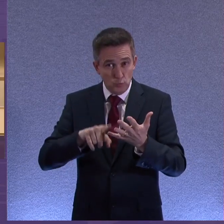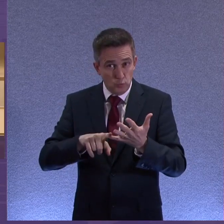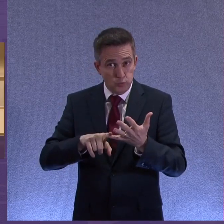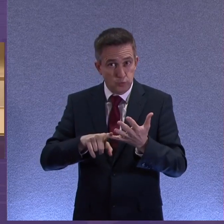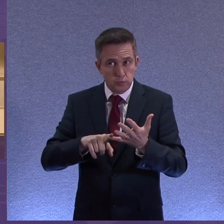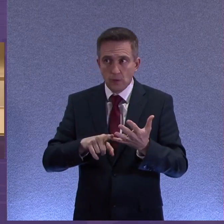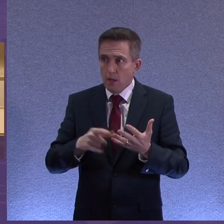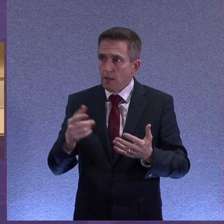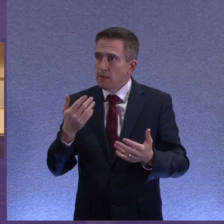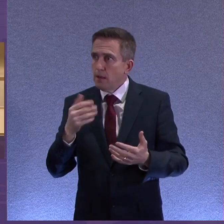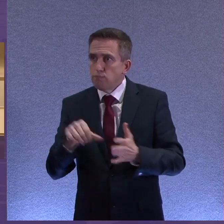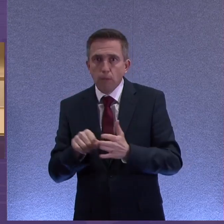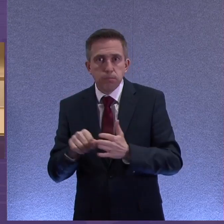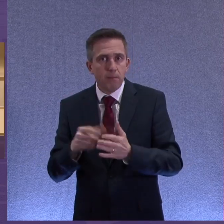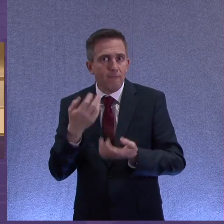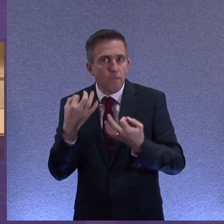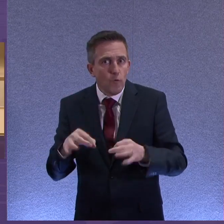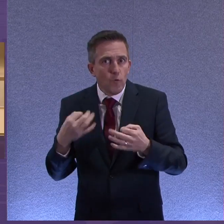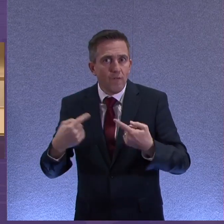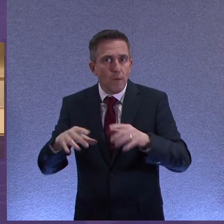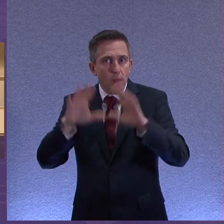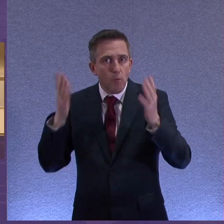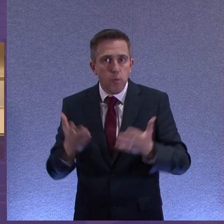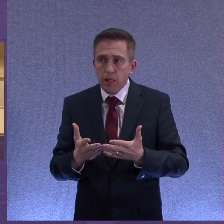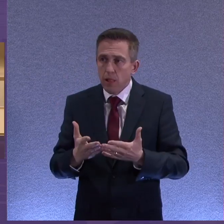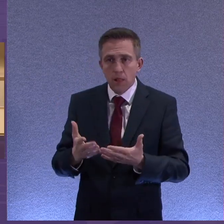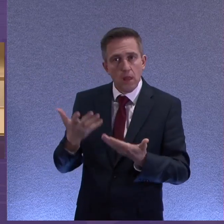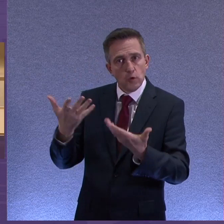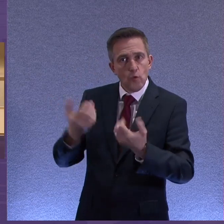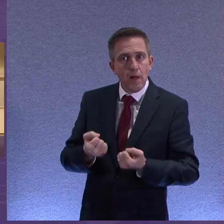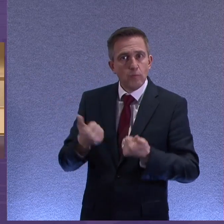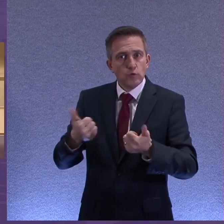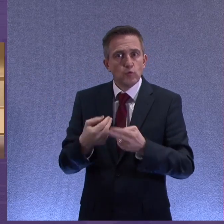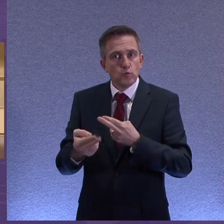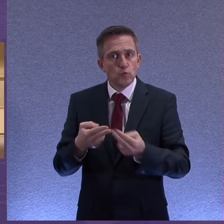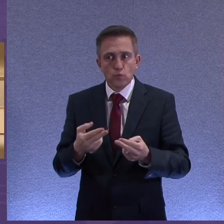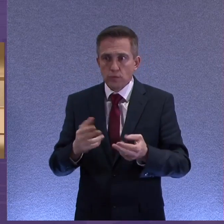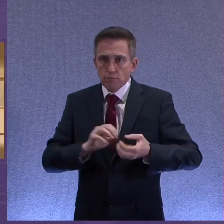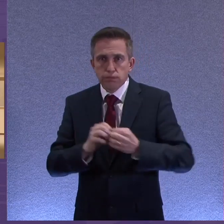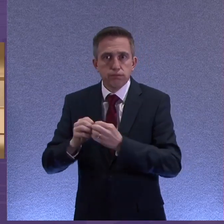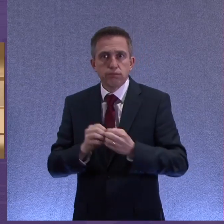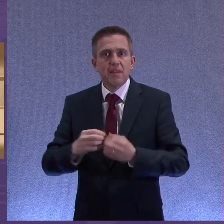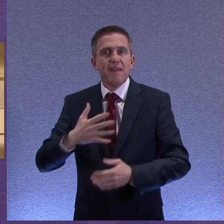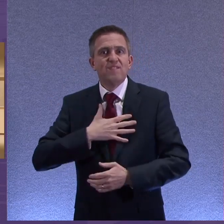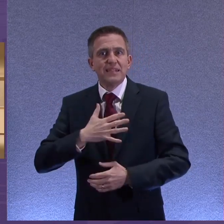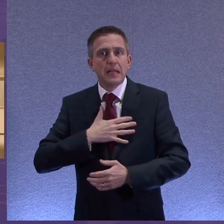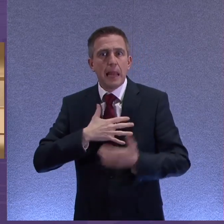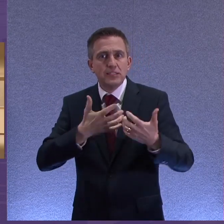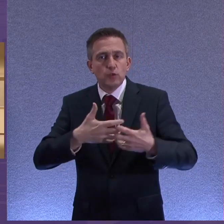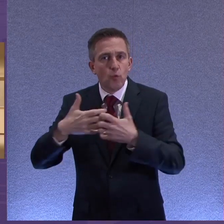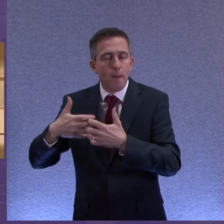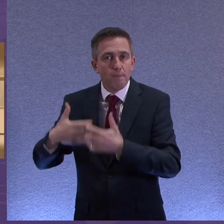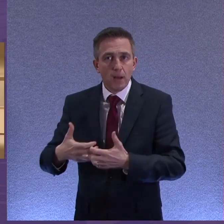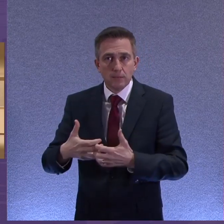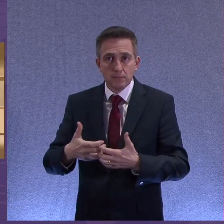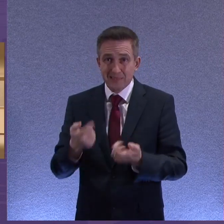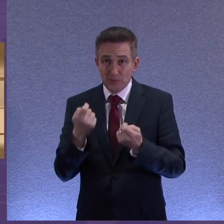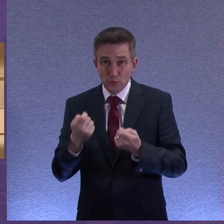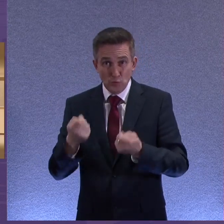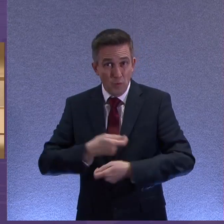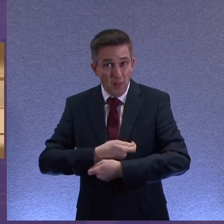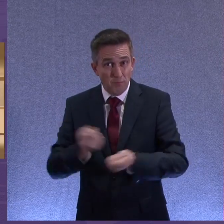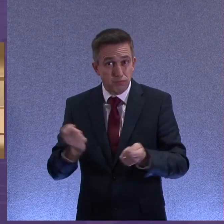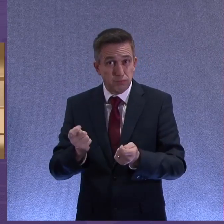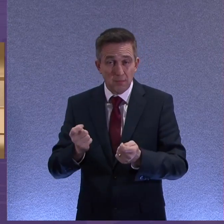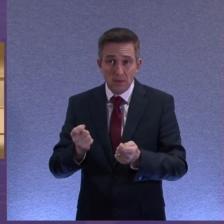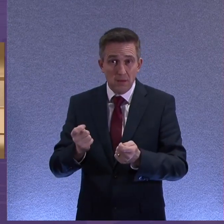Does the Cabinet Secretary welcome the breaking news of the development of rapidly manufactured ventilation systems, which are lightweight, robust